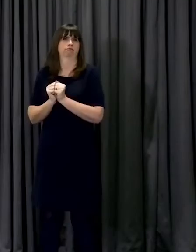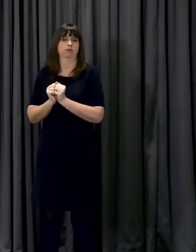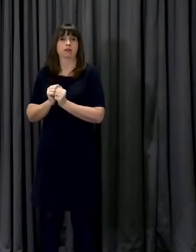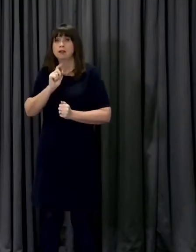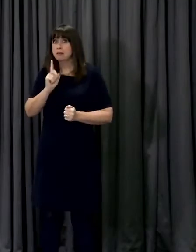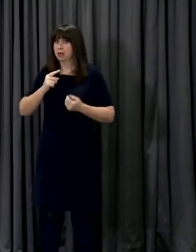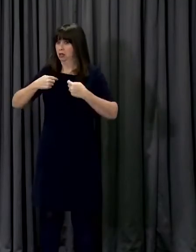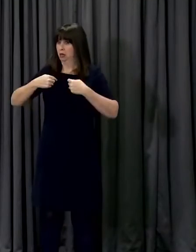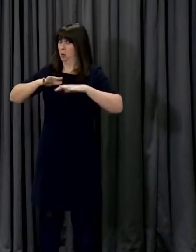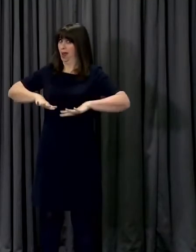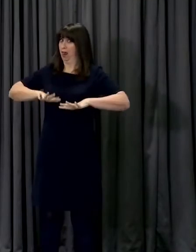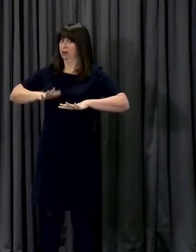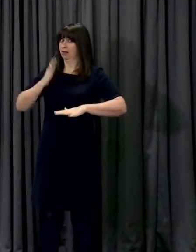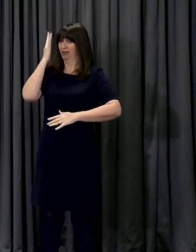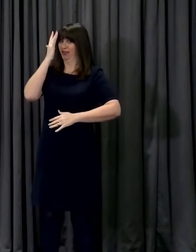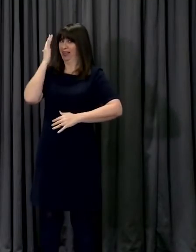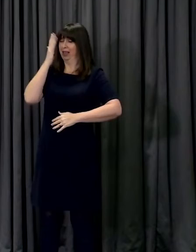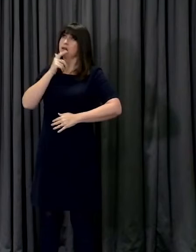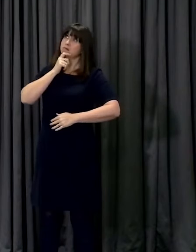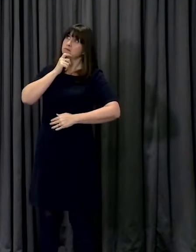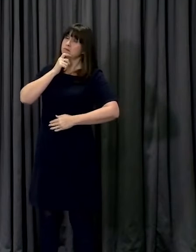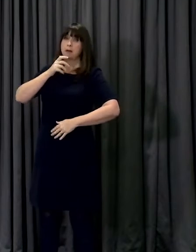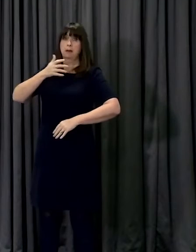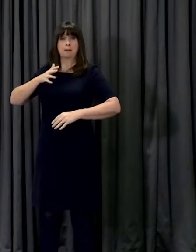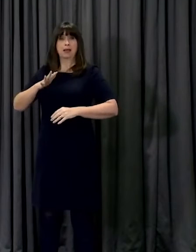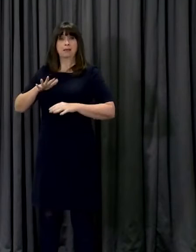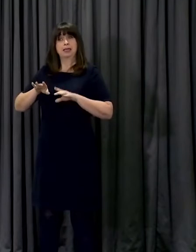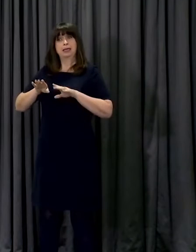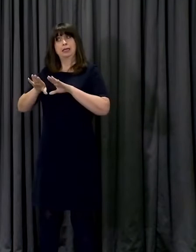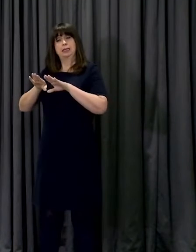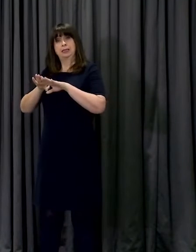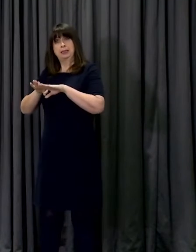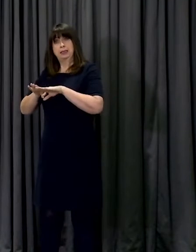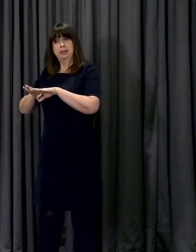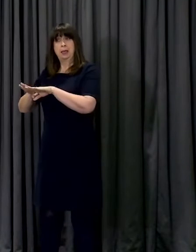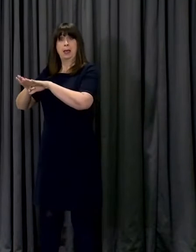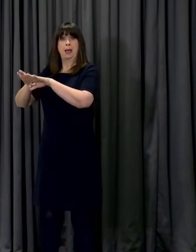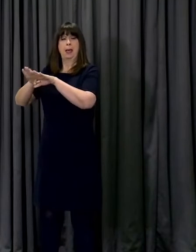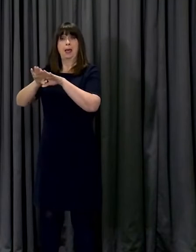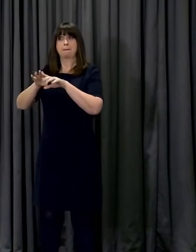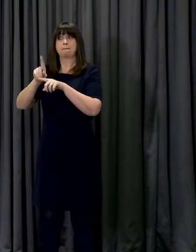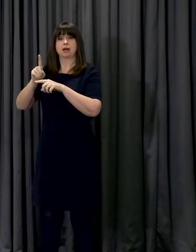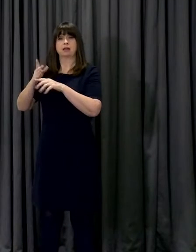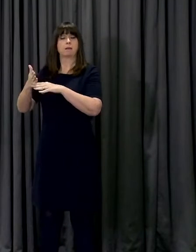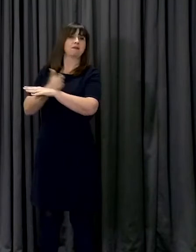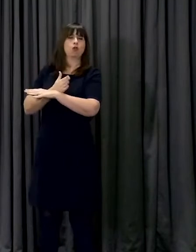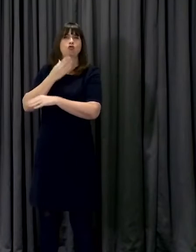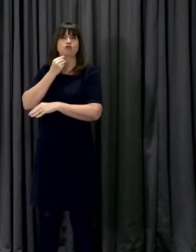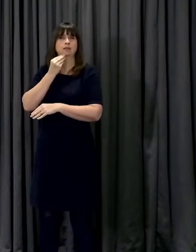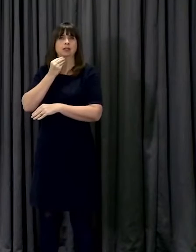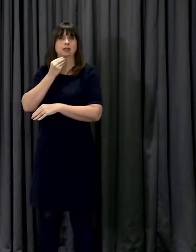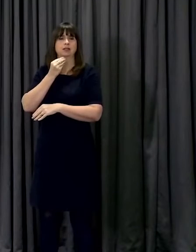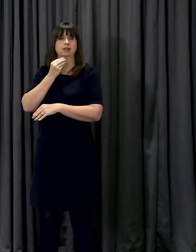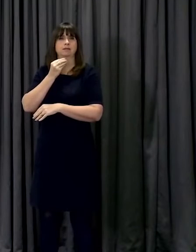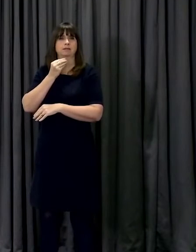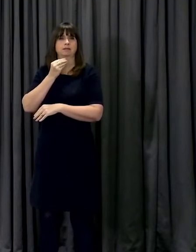UK. We're considering here in Wales whether we can have a more common approach to measures in advance of Christmas. Because, as I've just